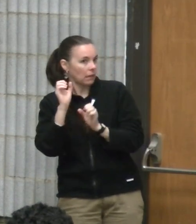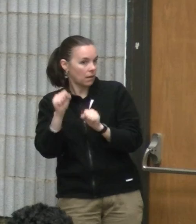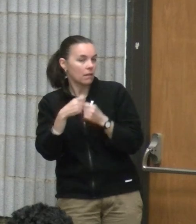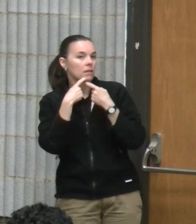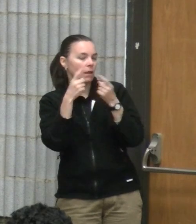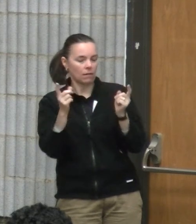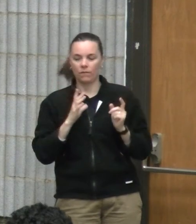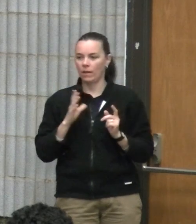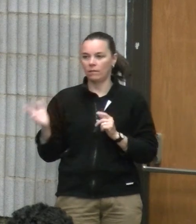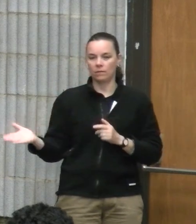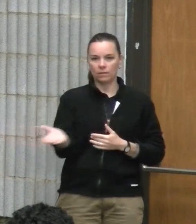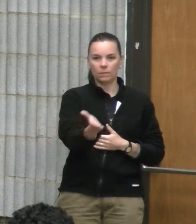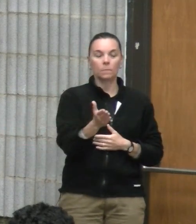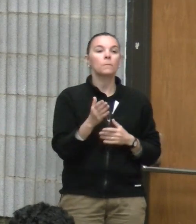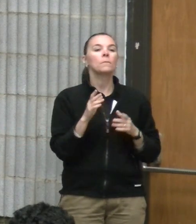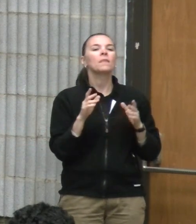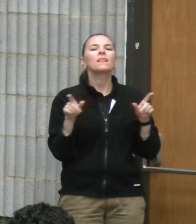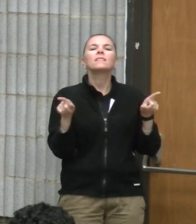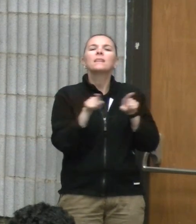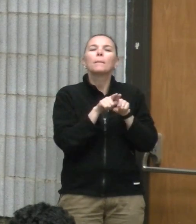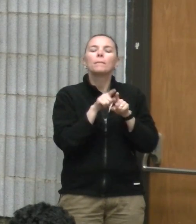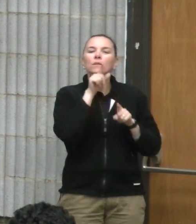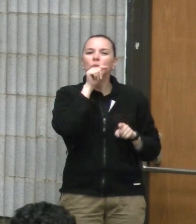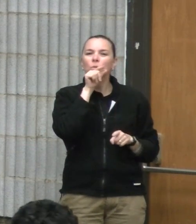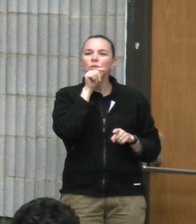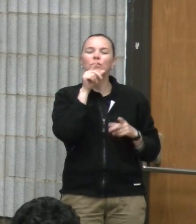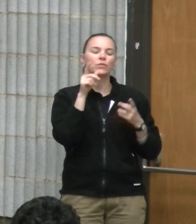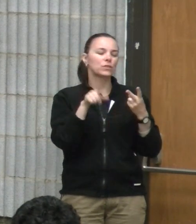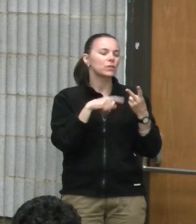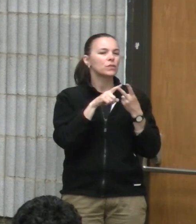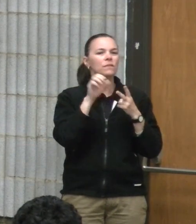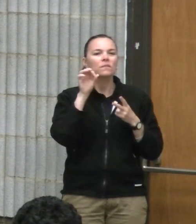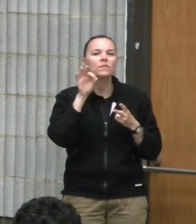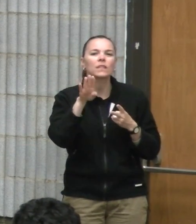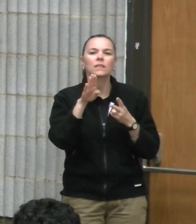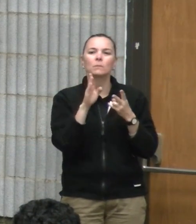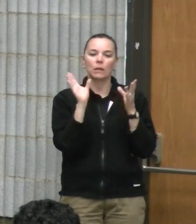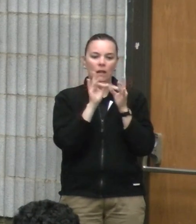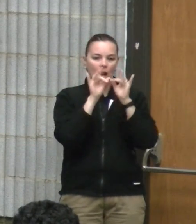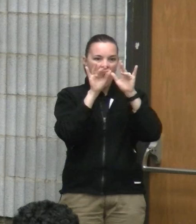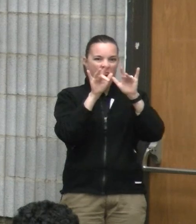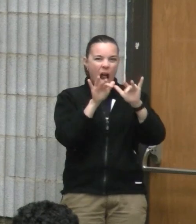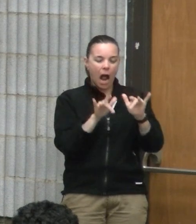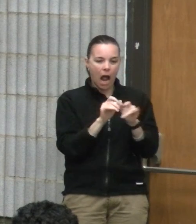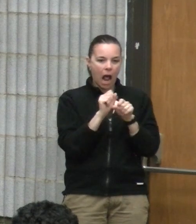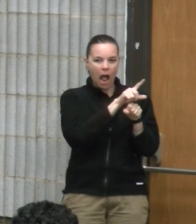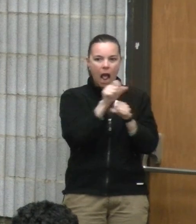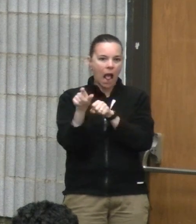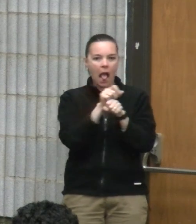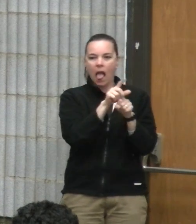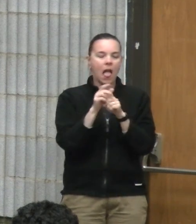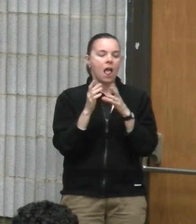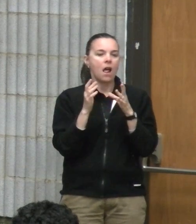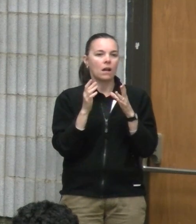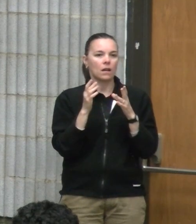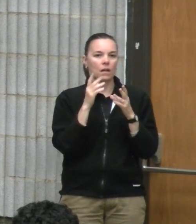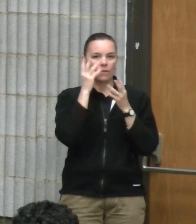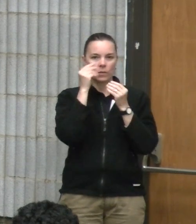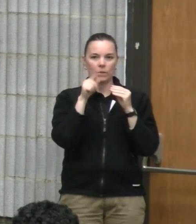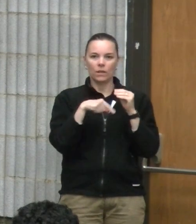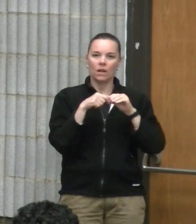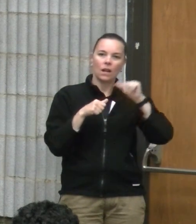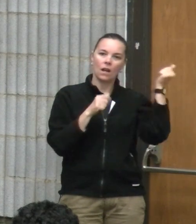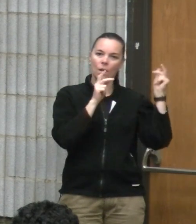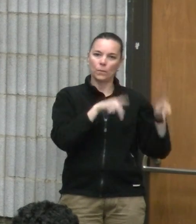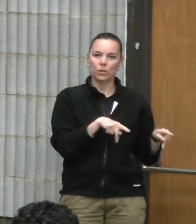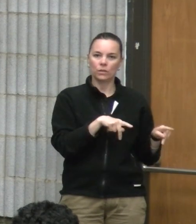information about the conference on social media. It's okay to say where you are and what you're doing, but it's not okay to share personal information about another person without